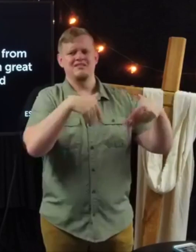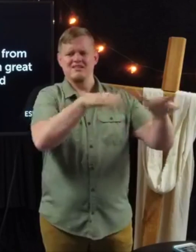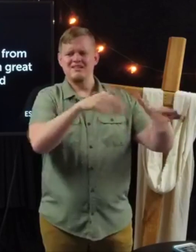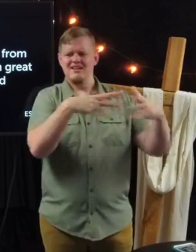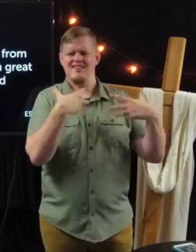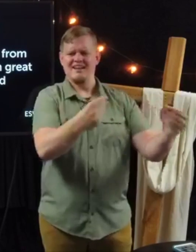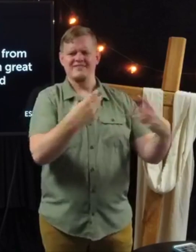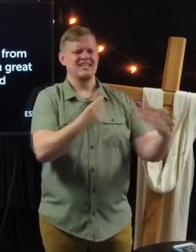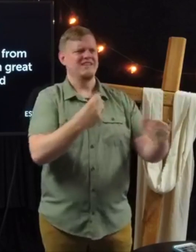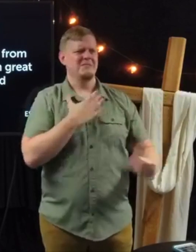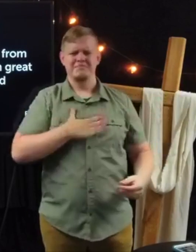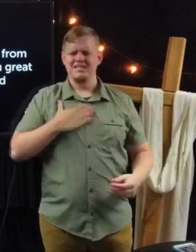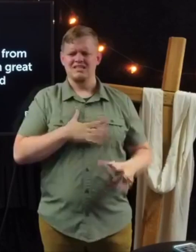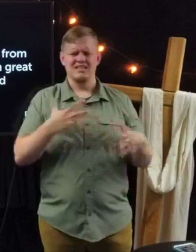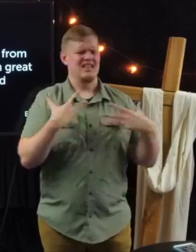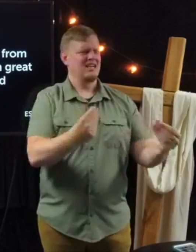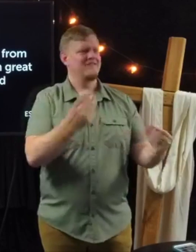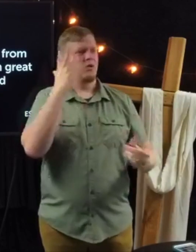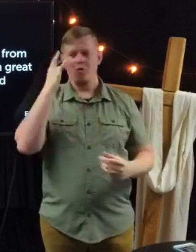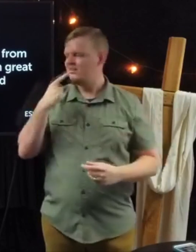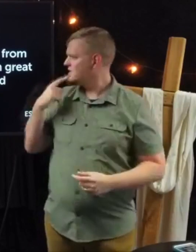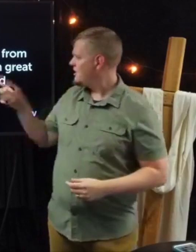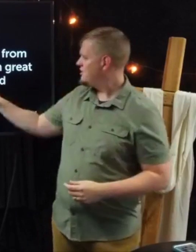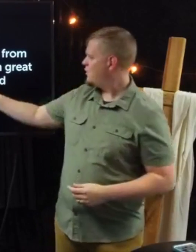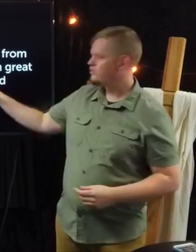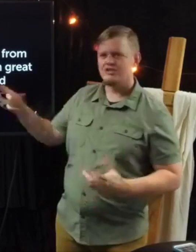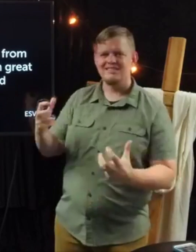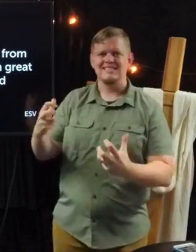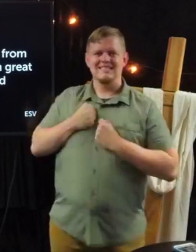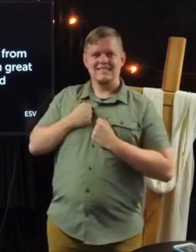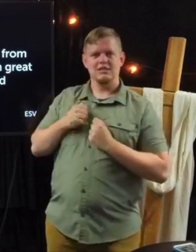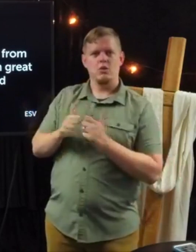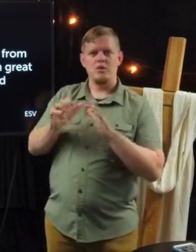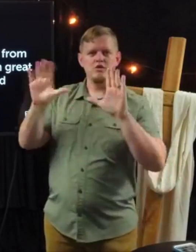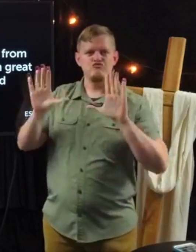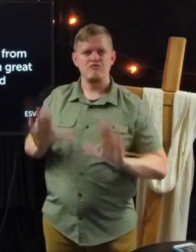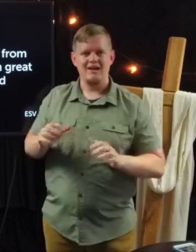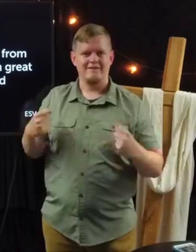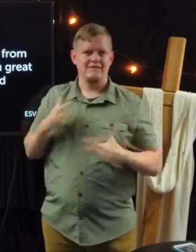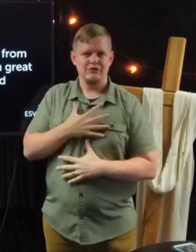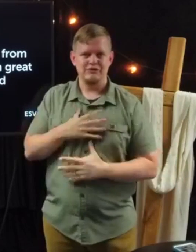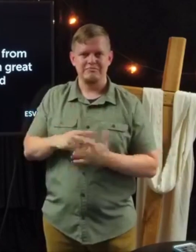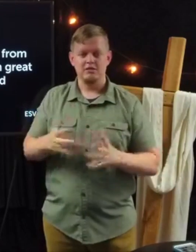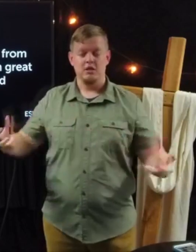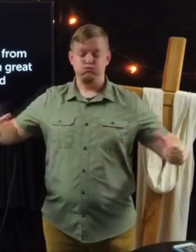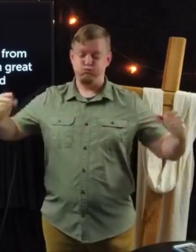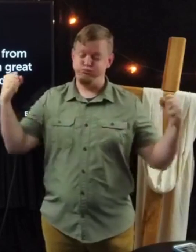Instead, they asked him to depart from them. For they were seized with great fear.